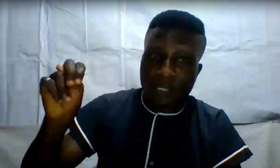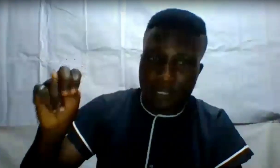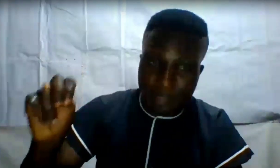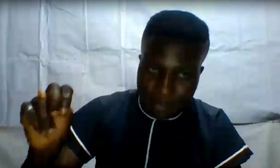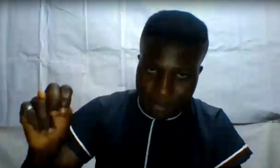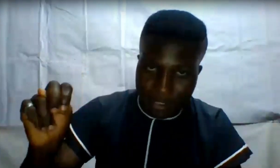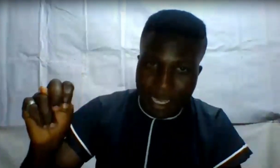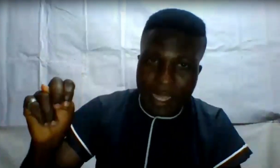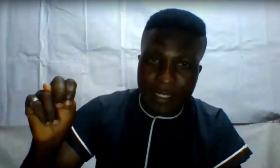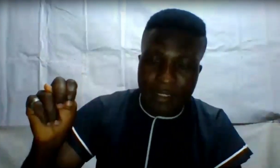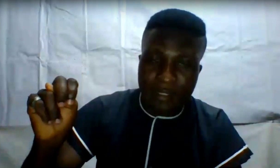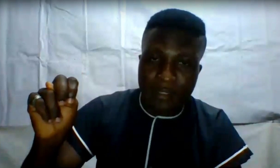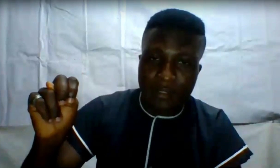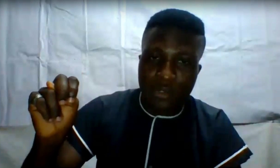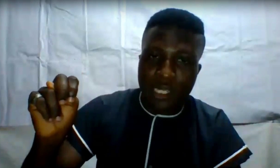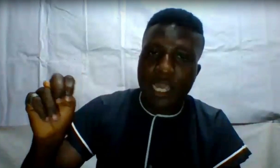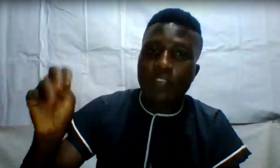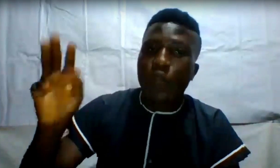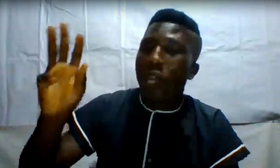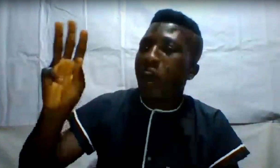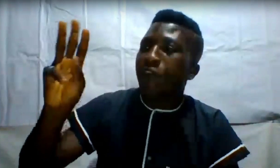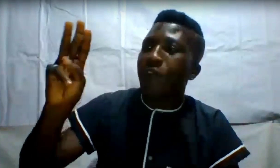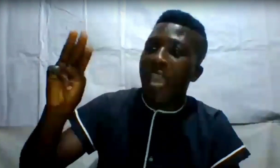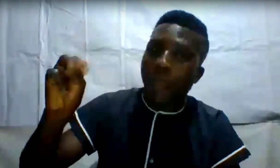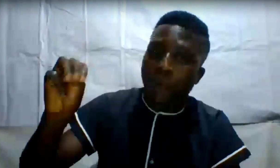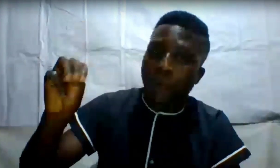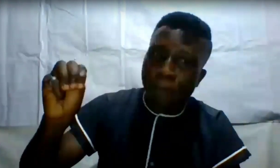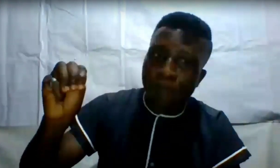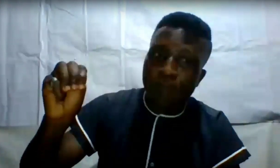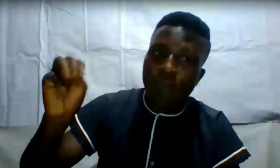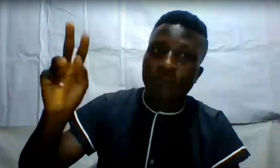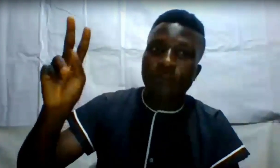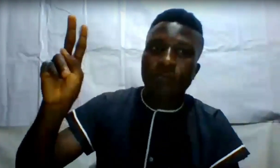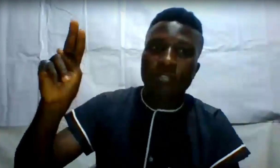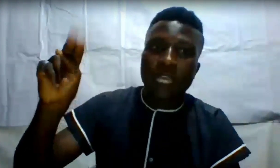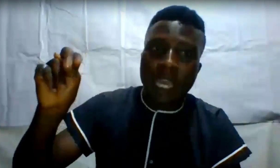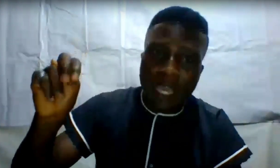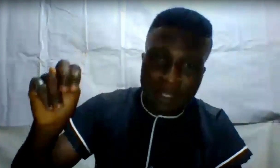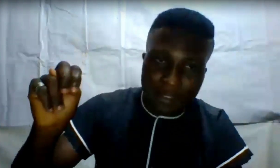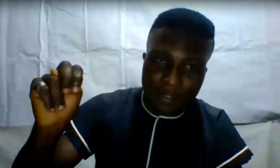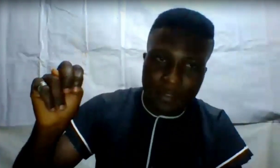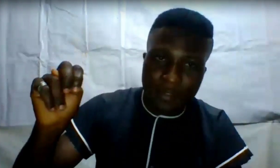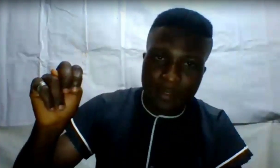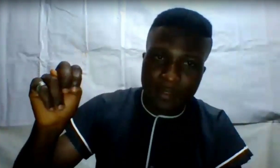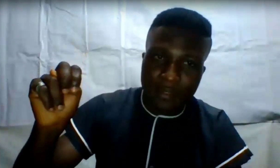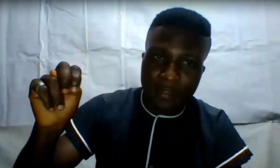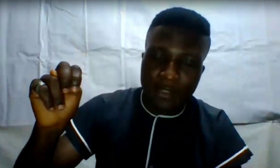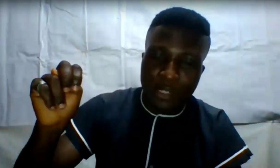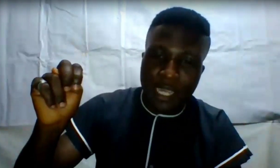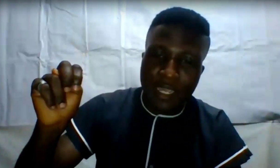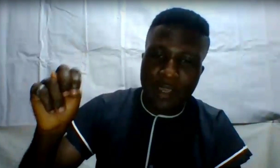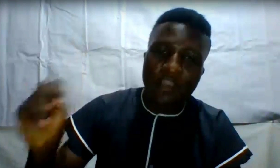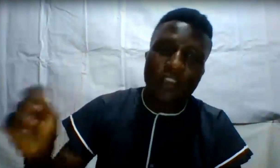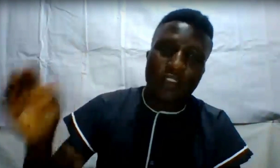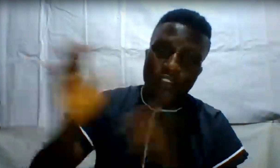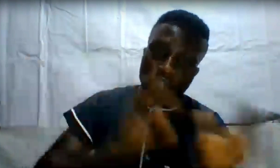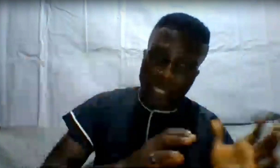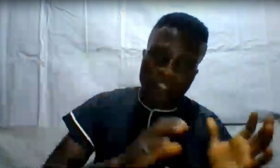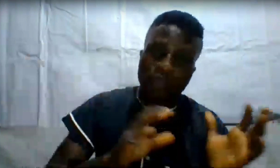N. Okay, so we have M, N. Okay, so let's recap. Letter